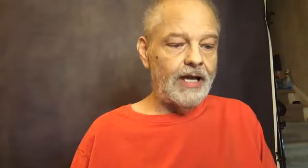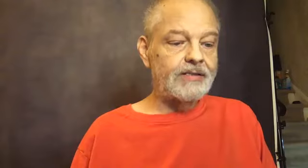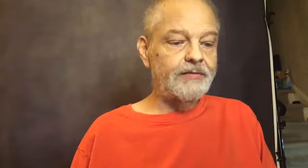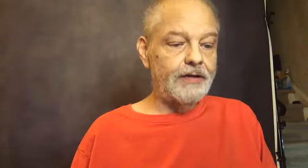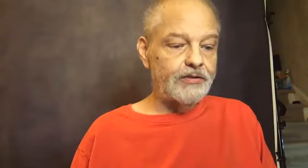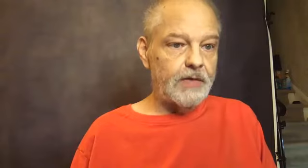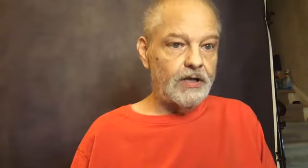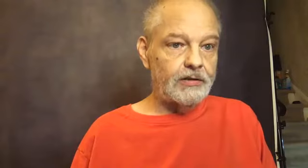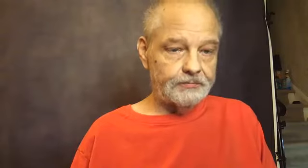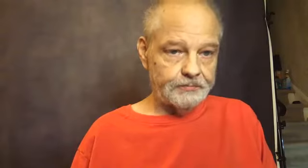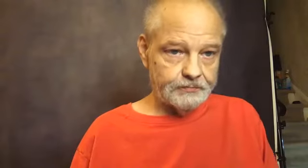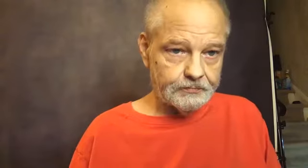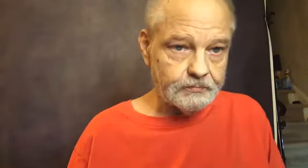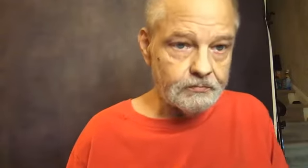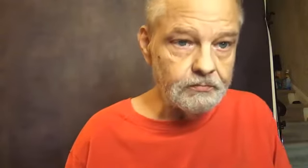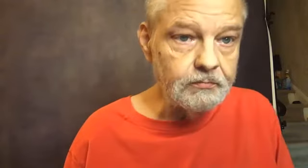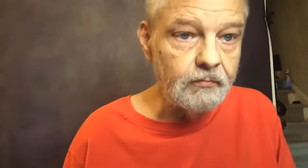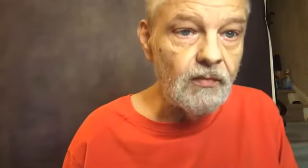lexicalized fingerspelling.